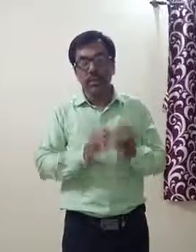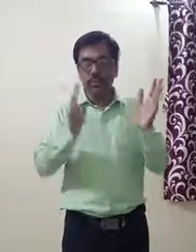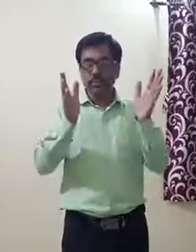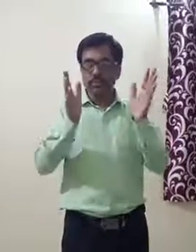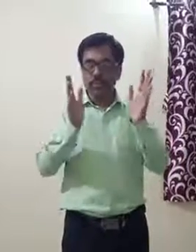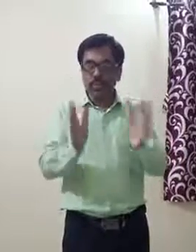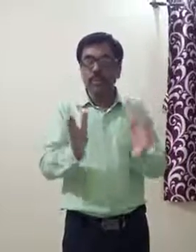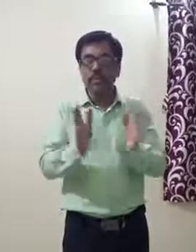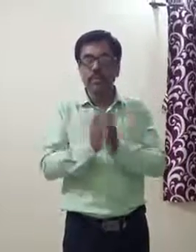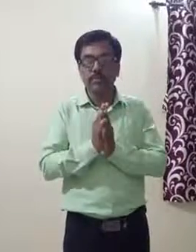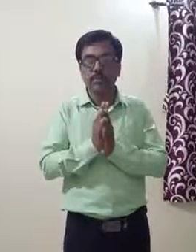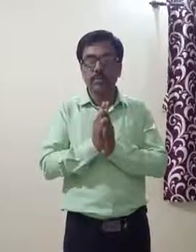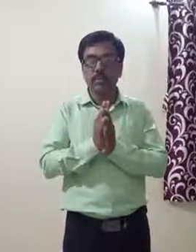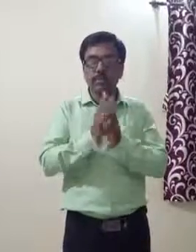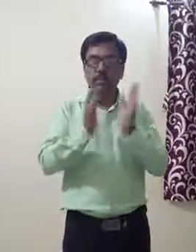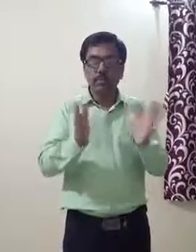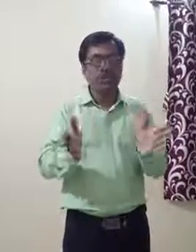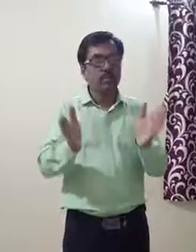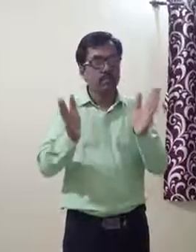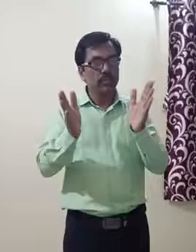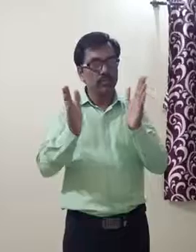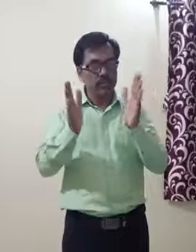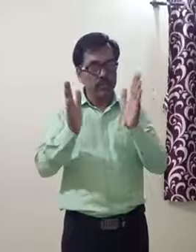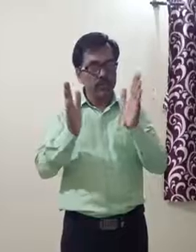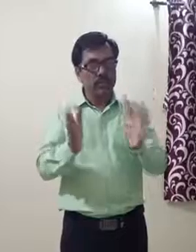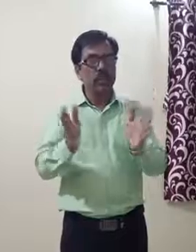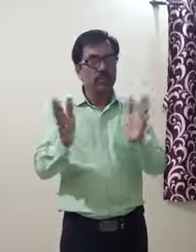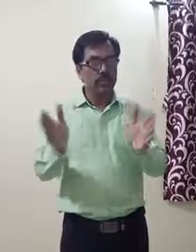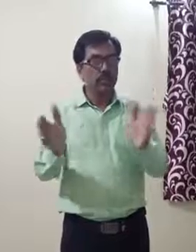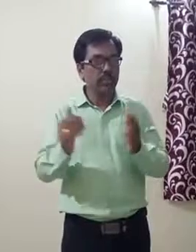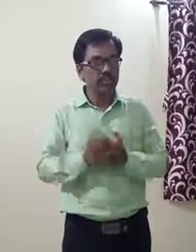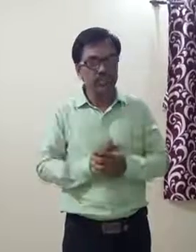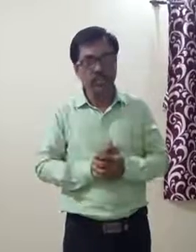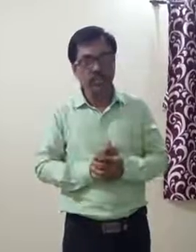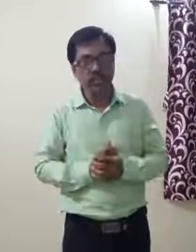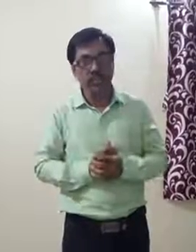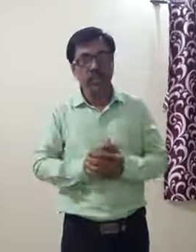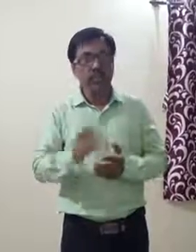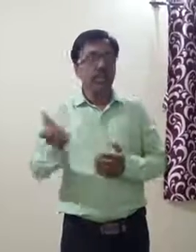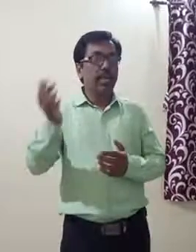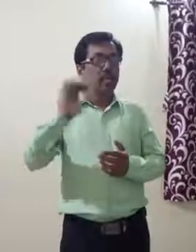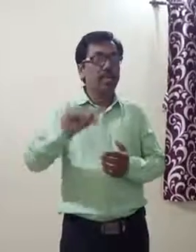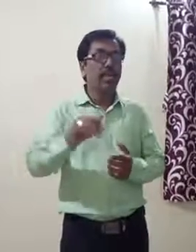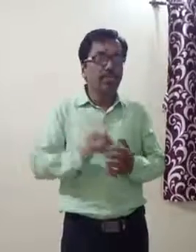Now, particularly the producers of the small scale producers of the goods, they began to realize